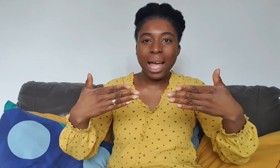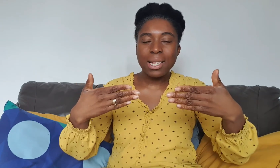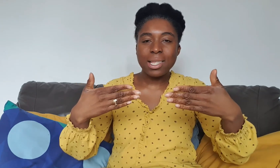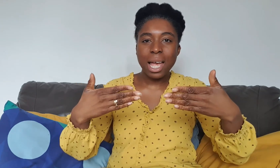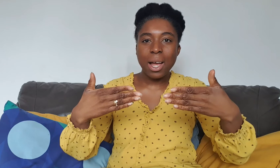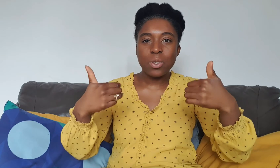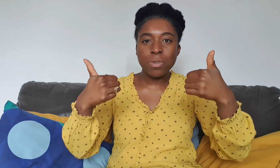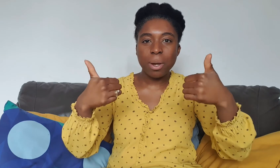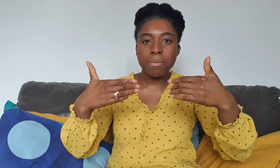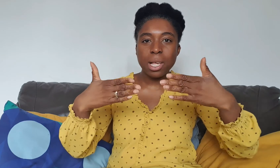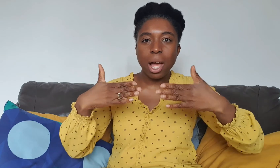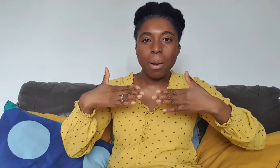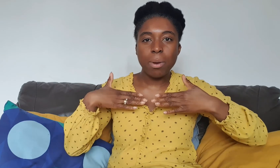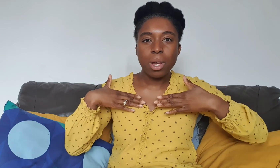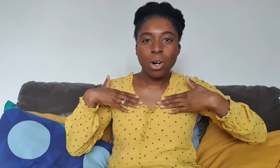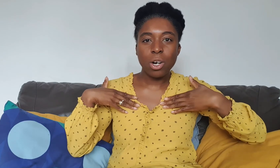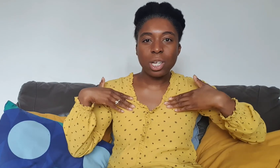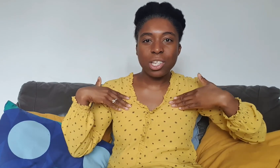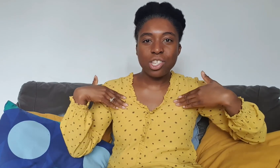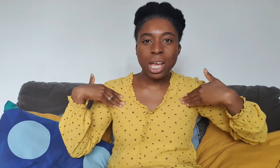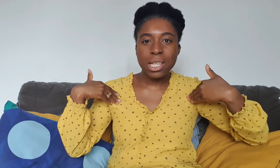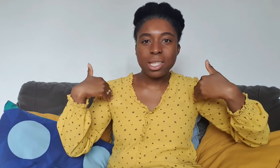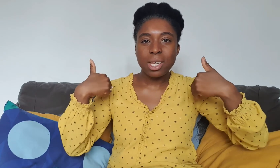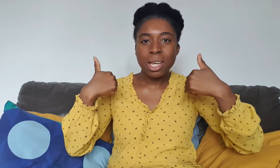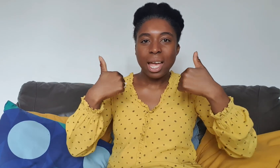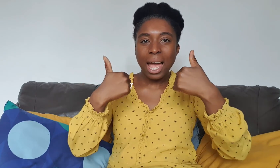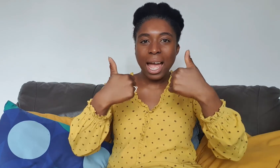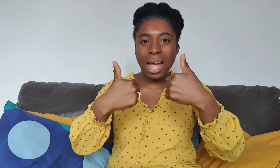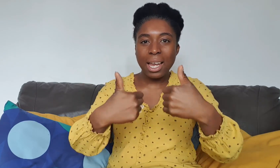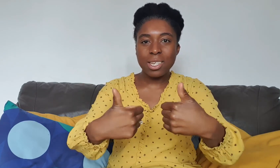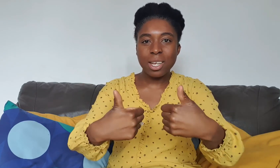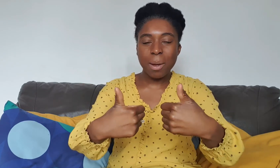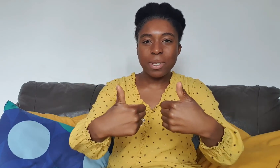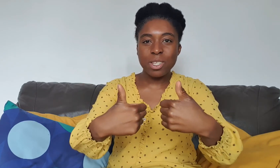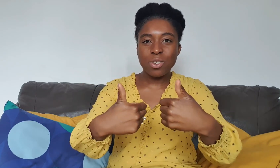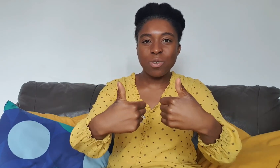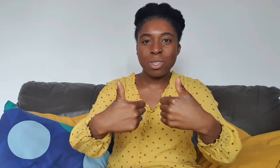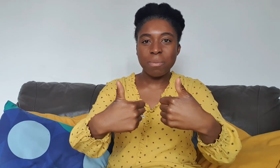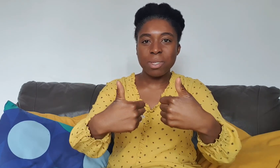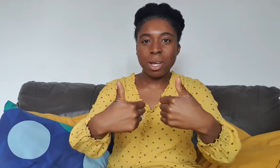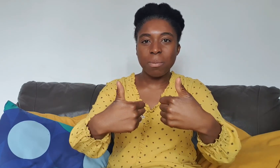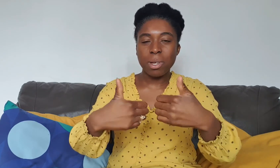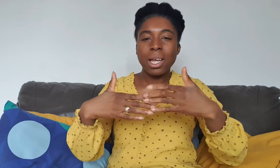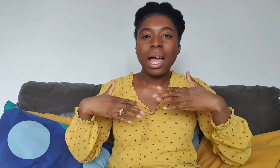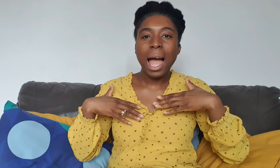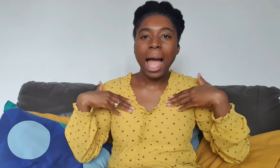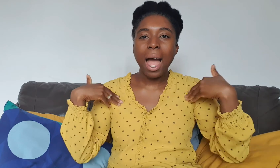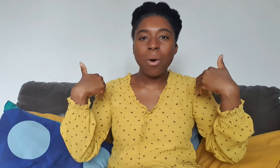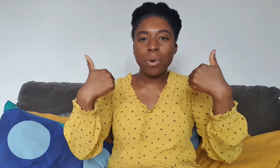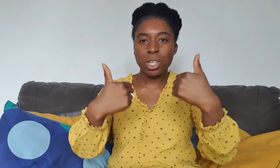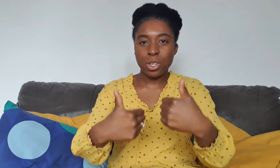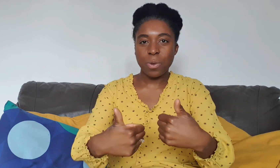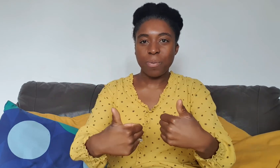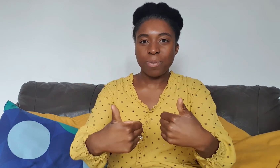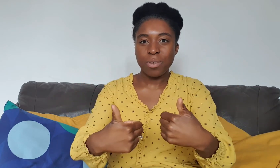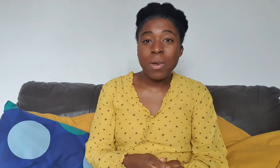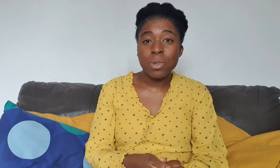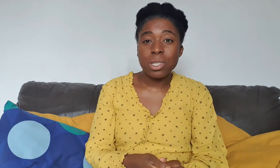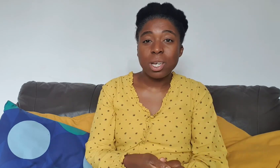hands out, thumbs up on our chest and come into 2 thumbs up. How are you? You want to